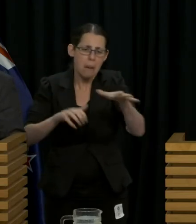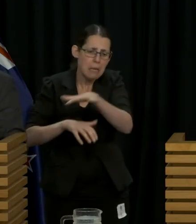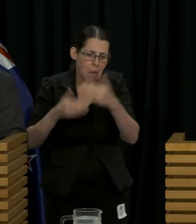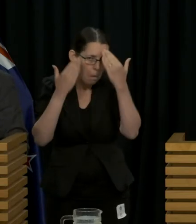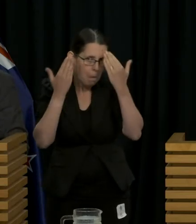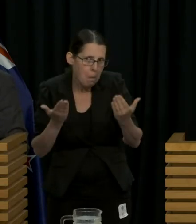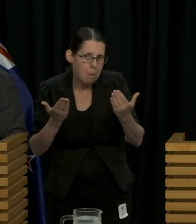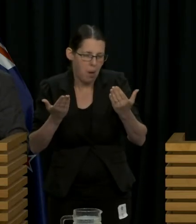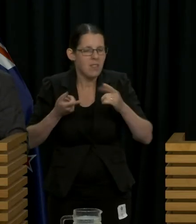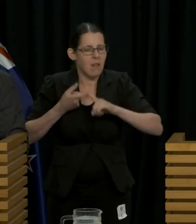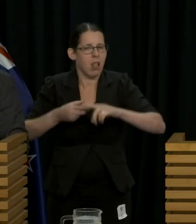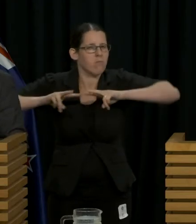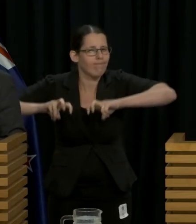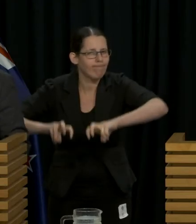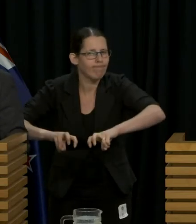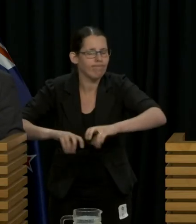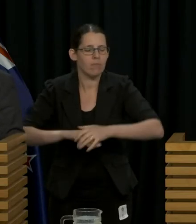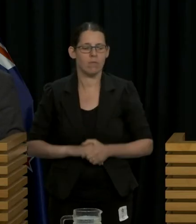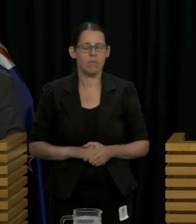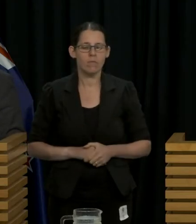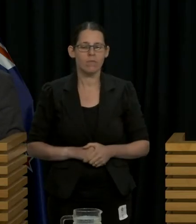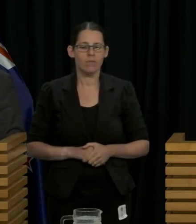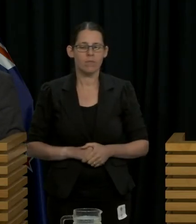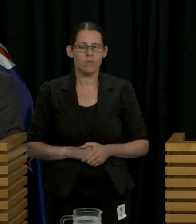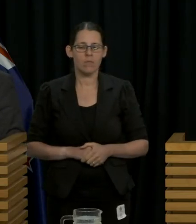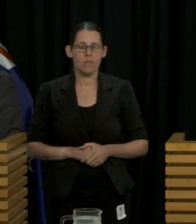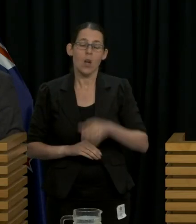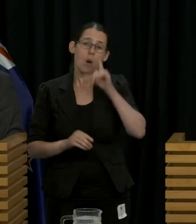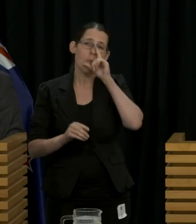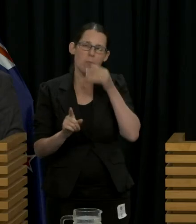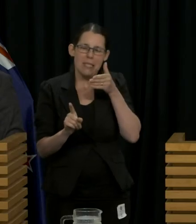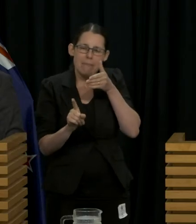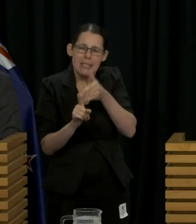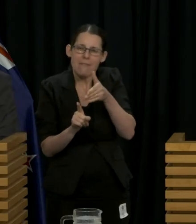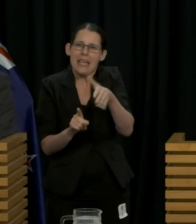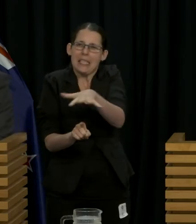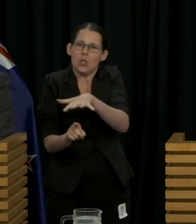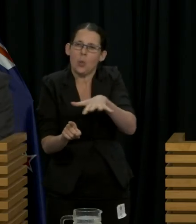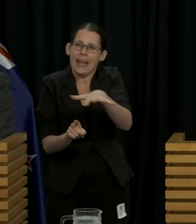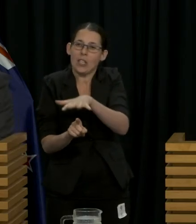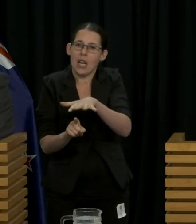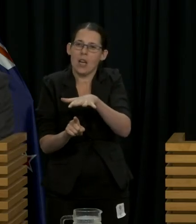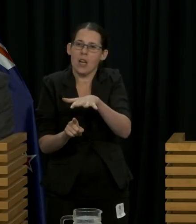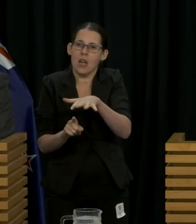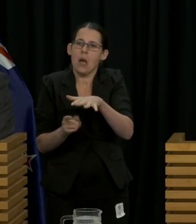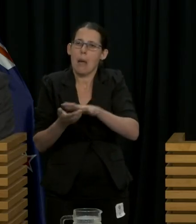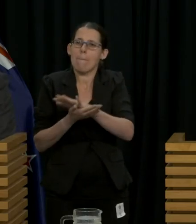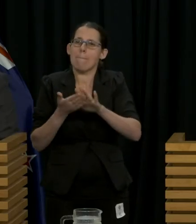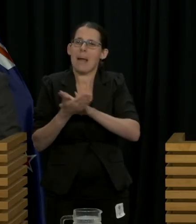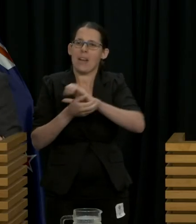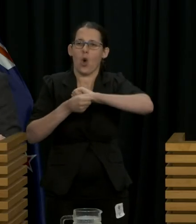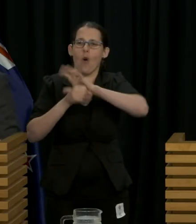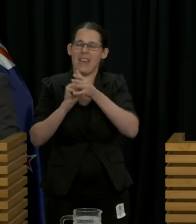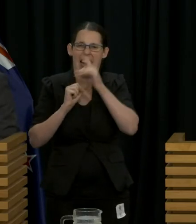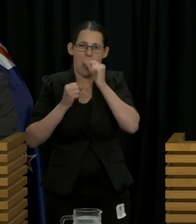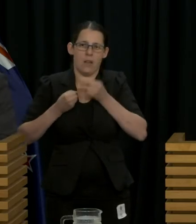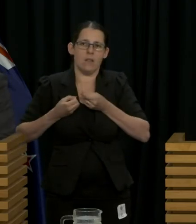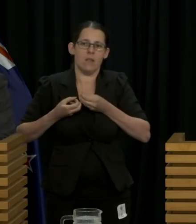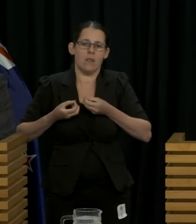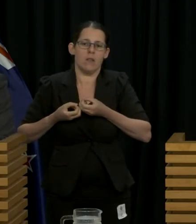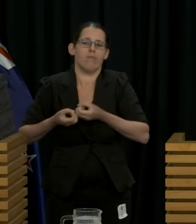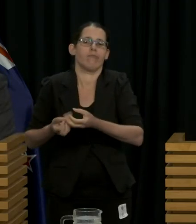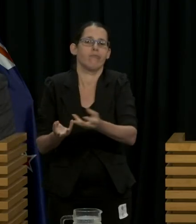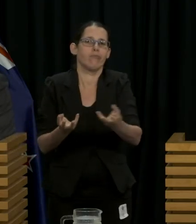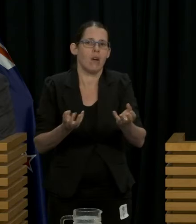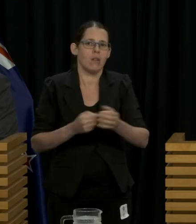circumstantial conditions in which the virus may have been able to pass between them. We'll continue to try and assemble a fuller picture